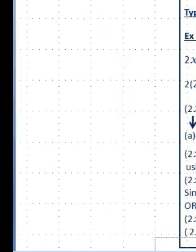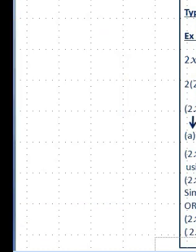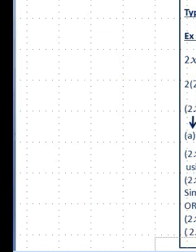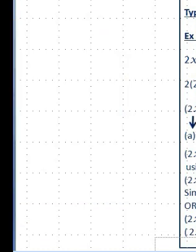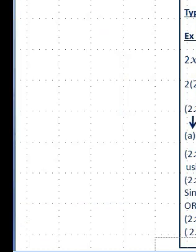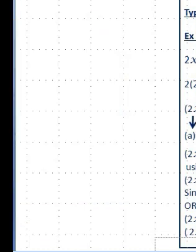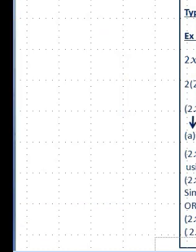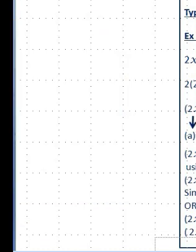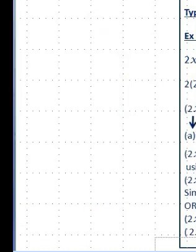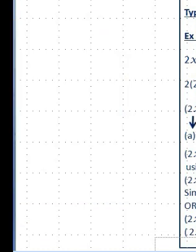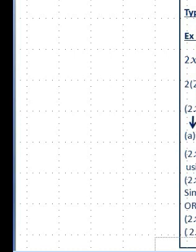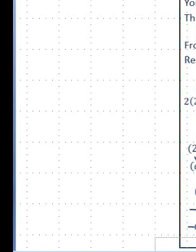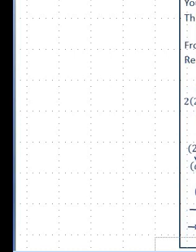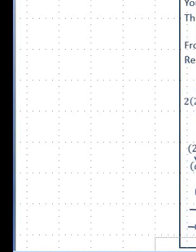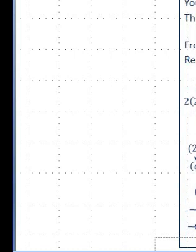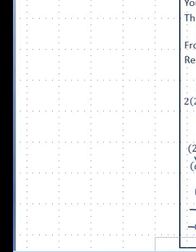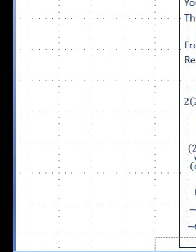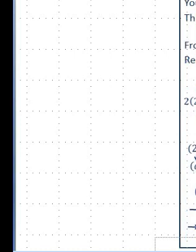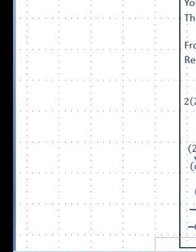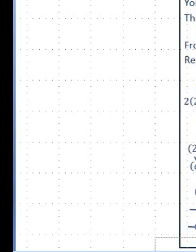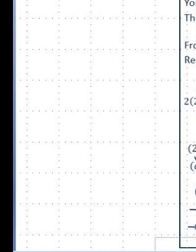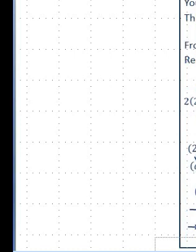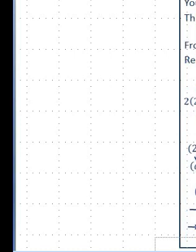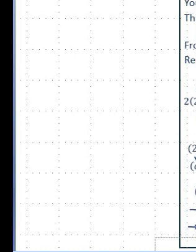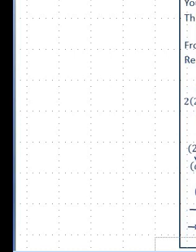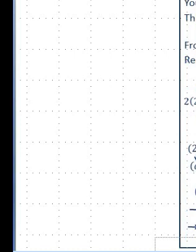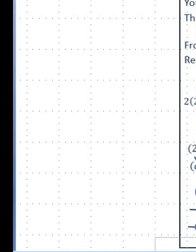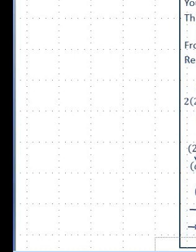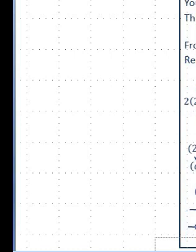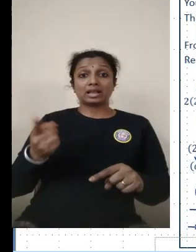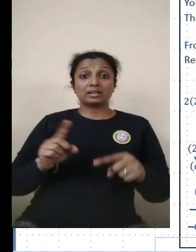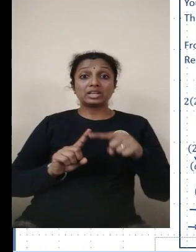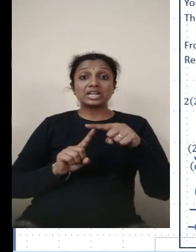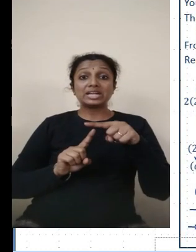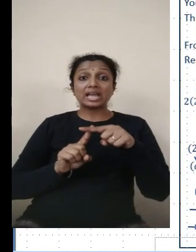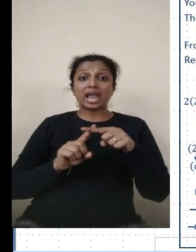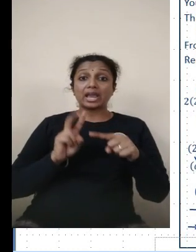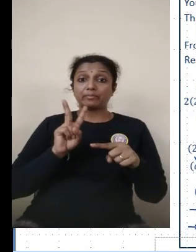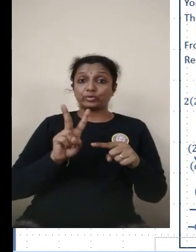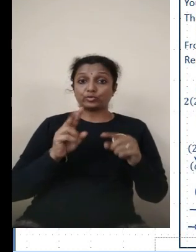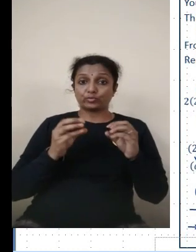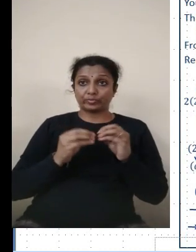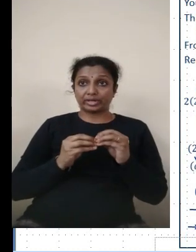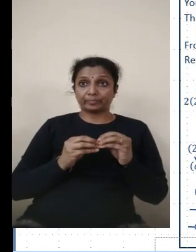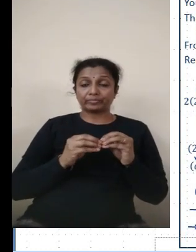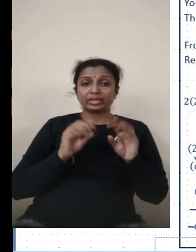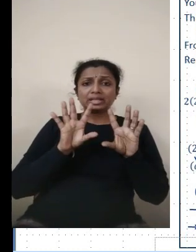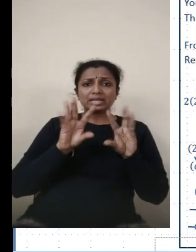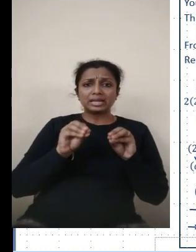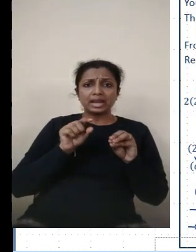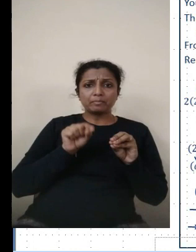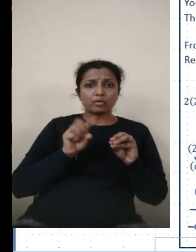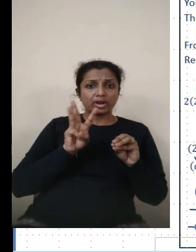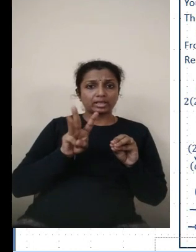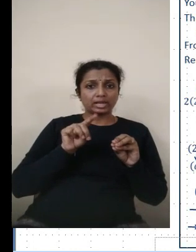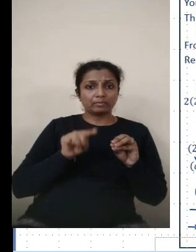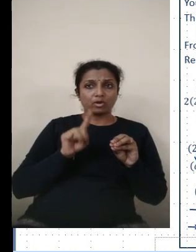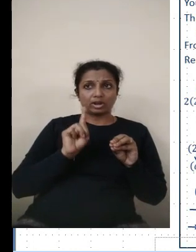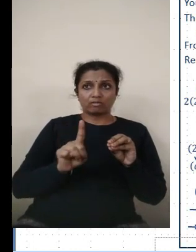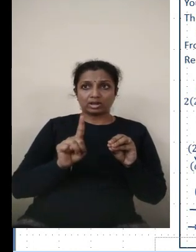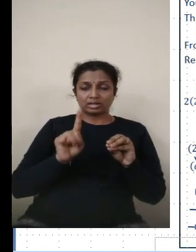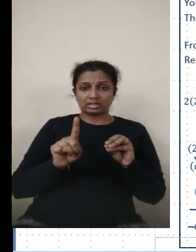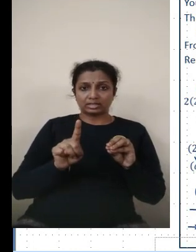Let us move on to the next problem, that is problem number